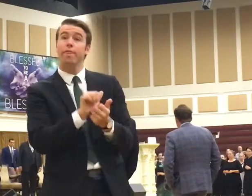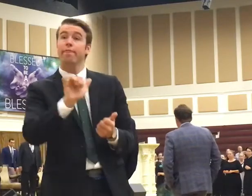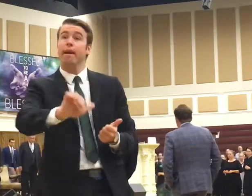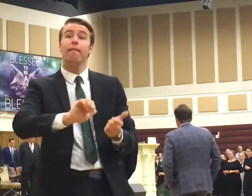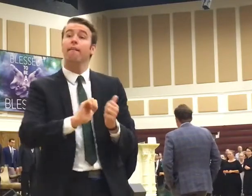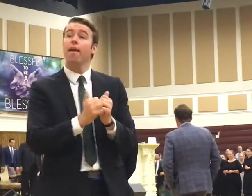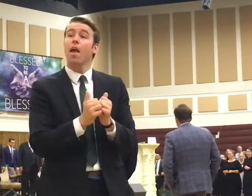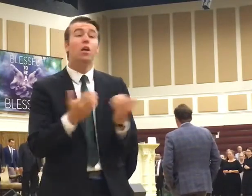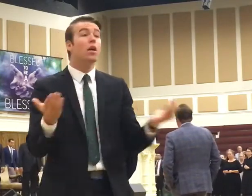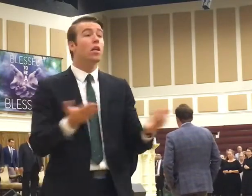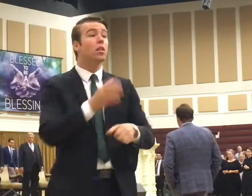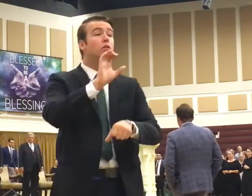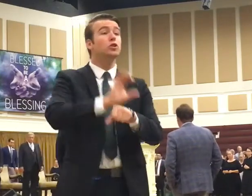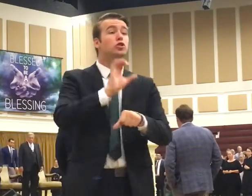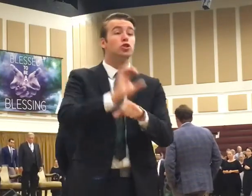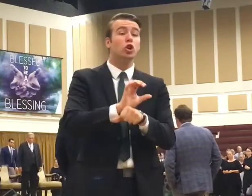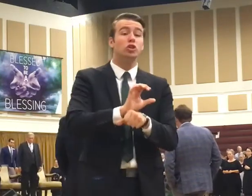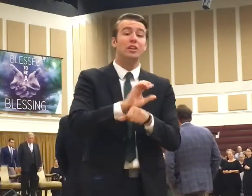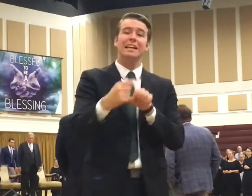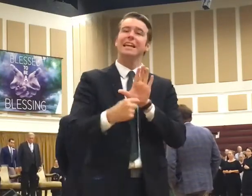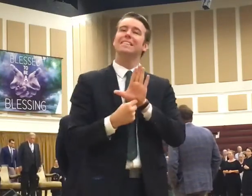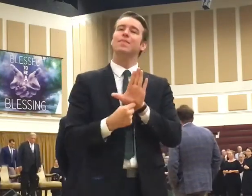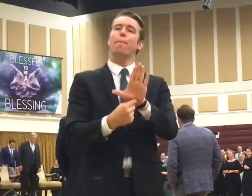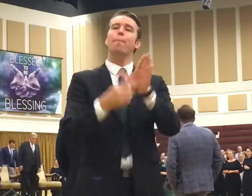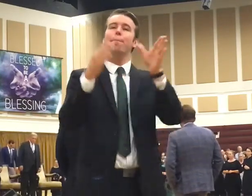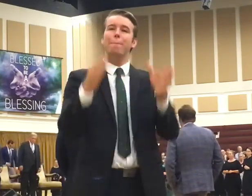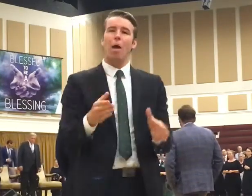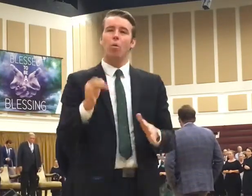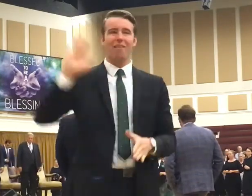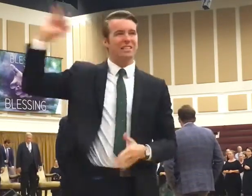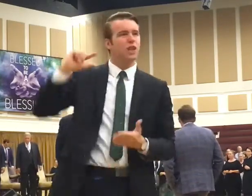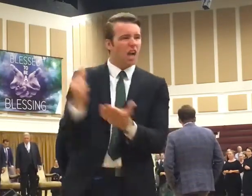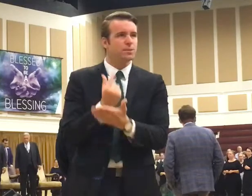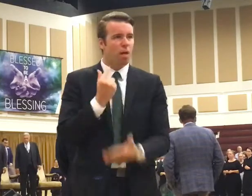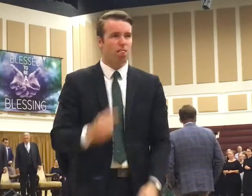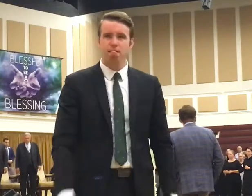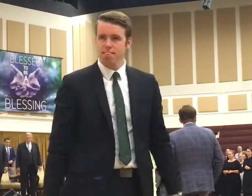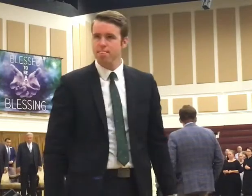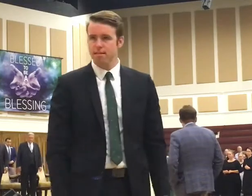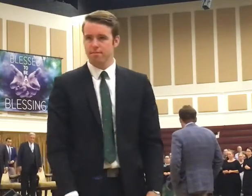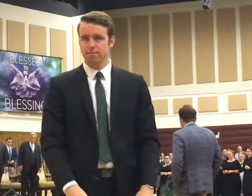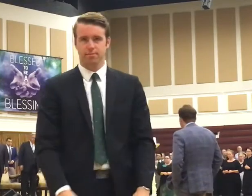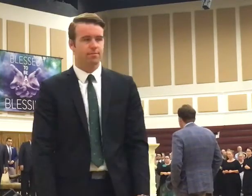Church is the bearer of that gospel.